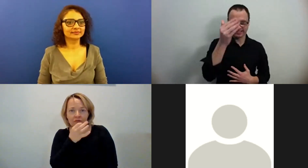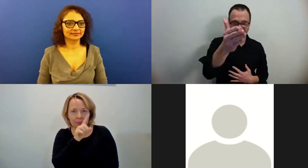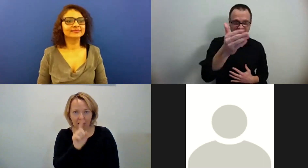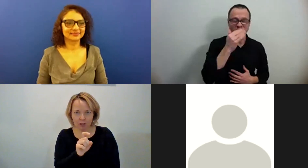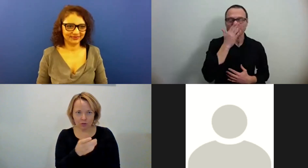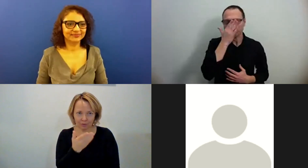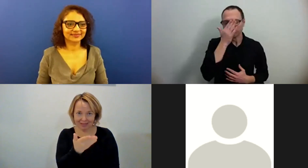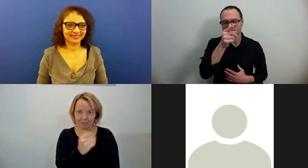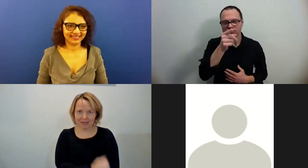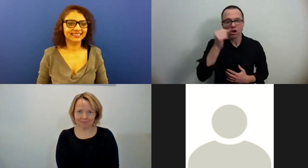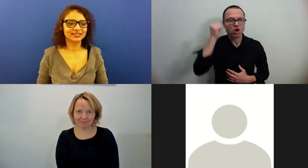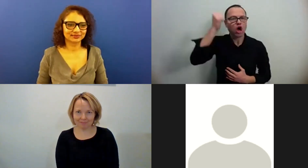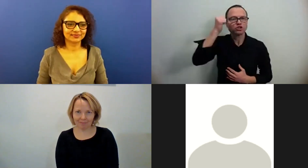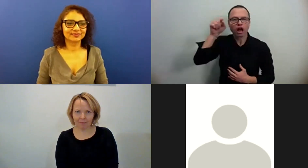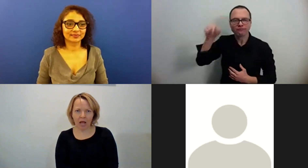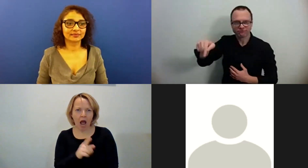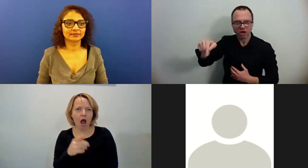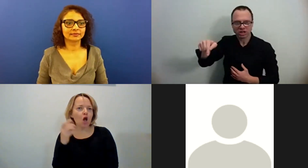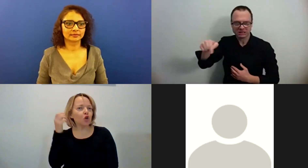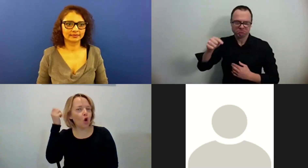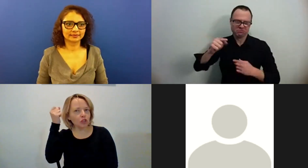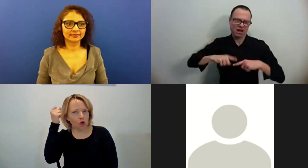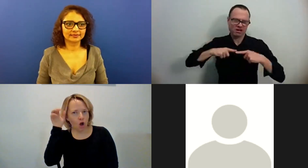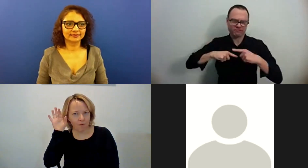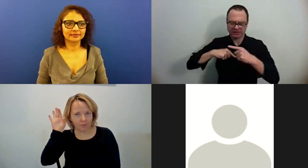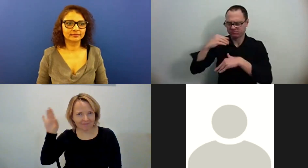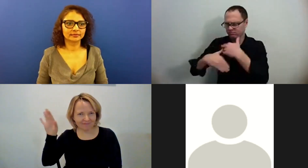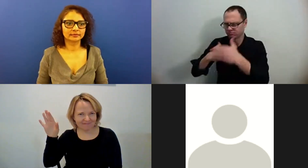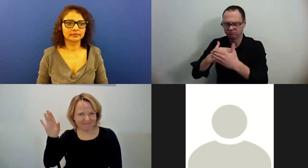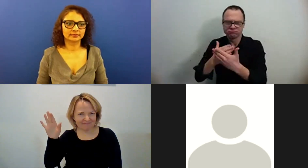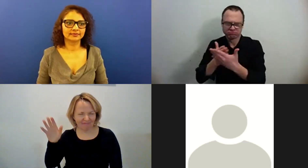Damian here. I have a question for you.